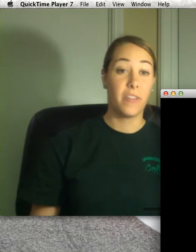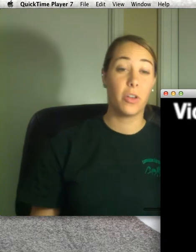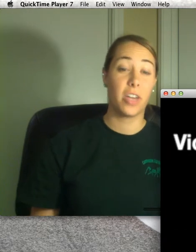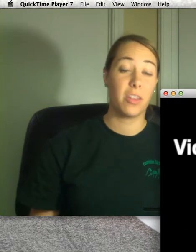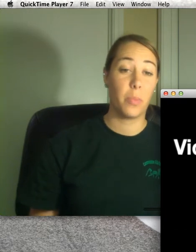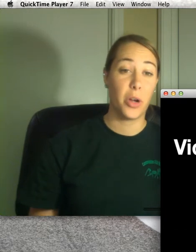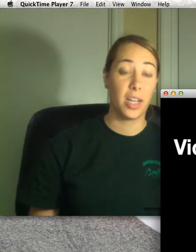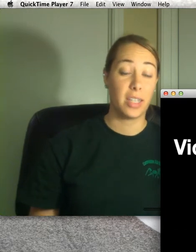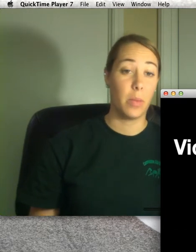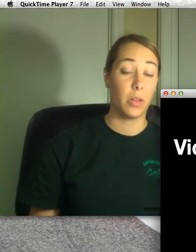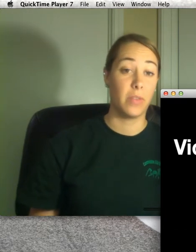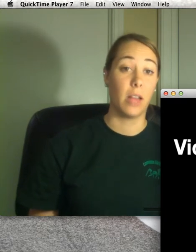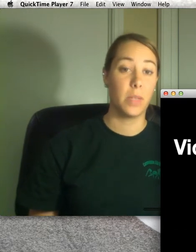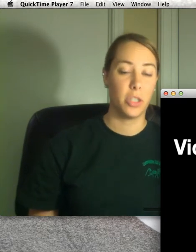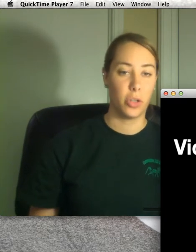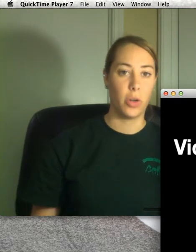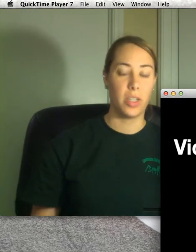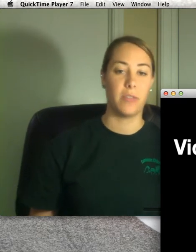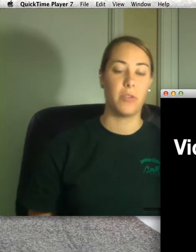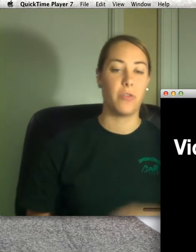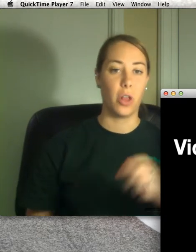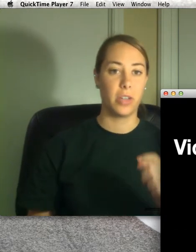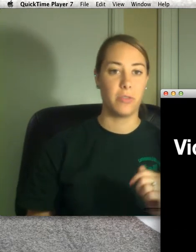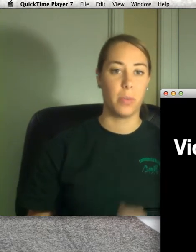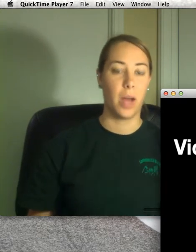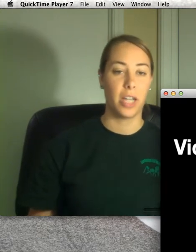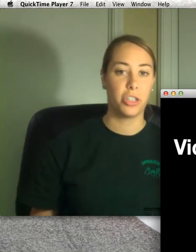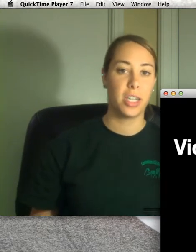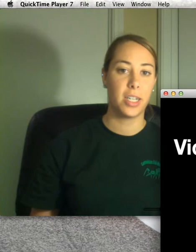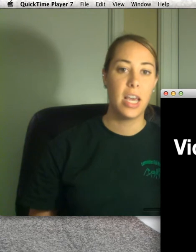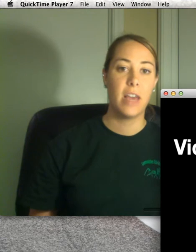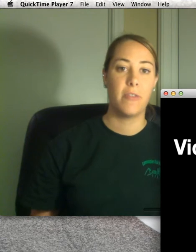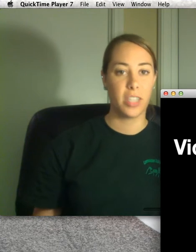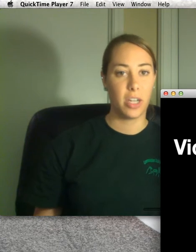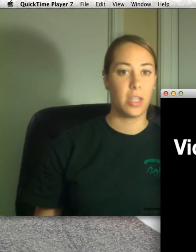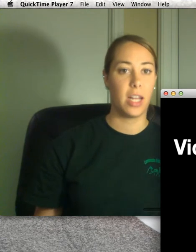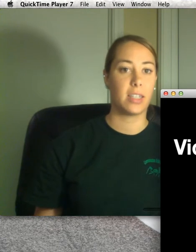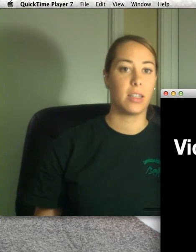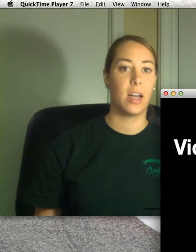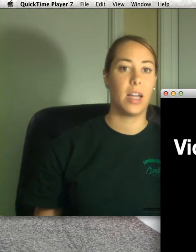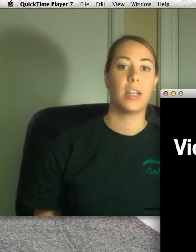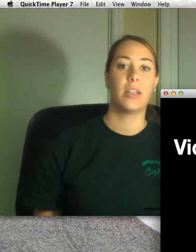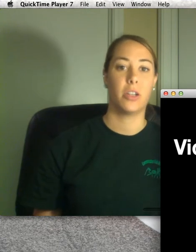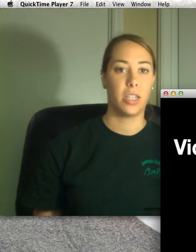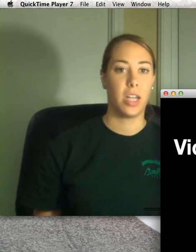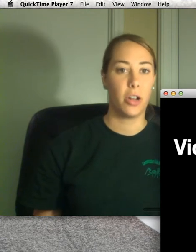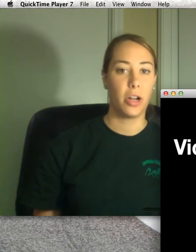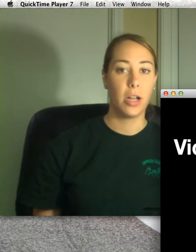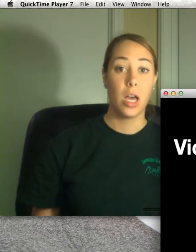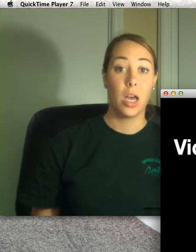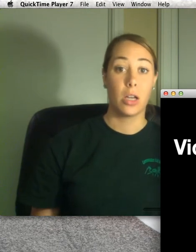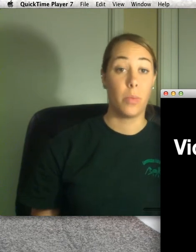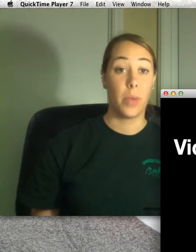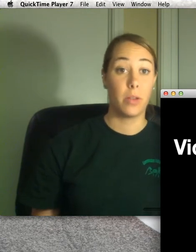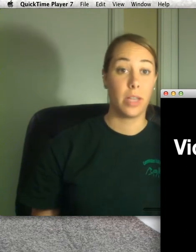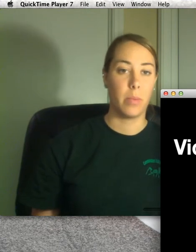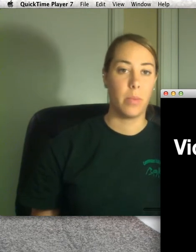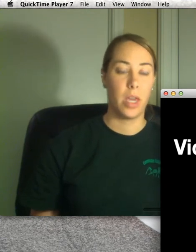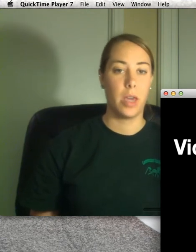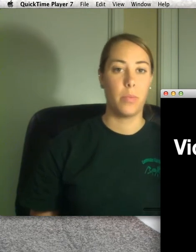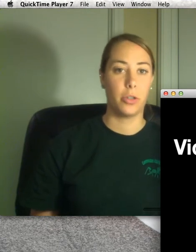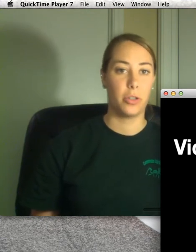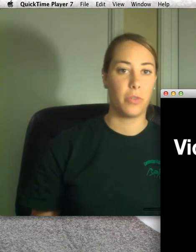If you look at the periodic table of elements, you'll notice if you follow down from hydrogen, if you look down on the next line, there's another compound that